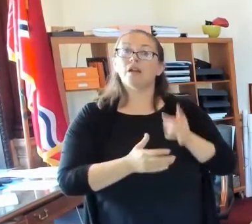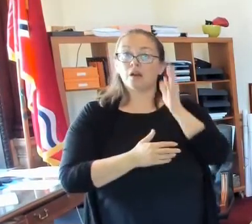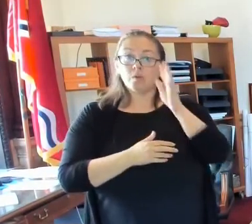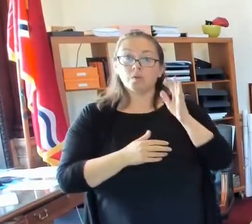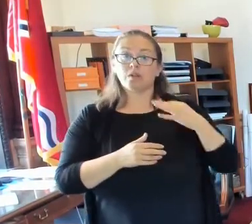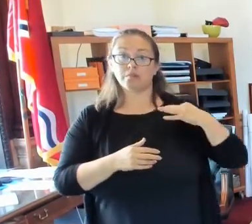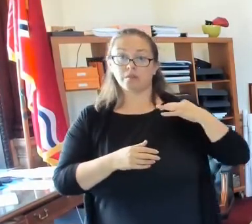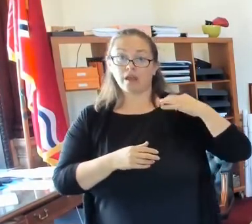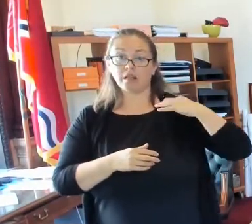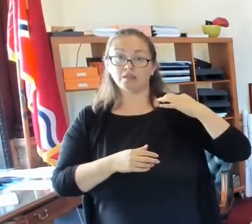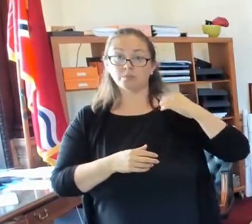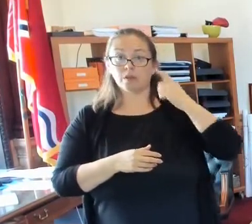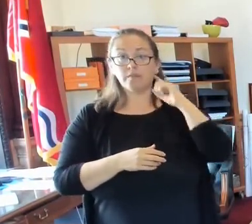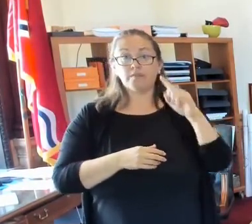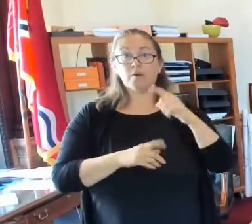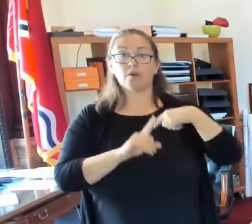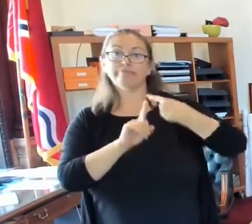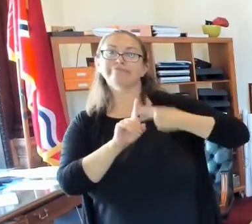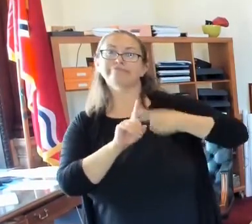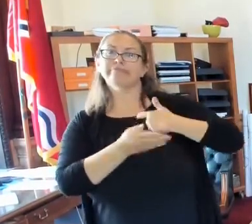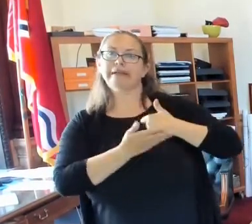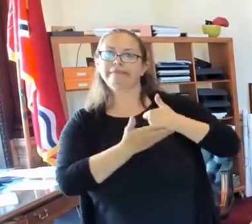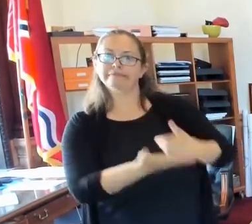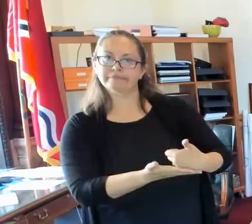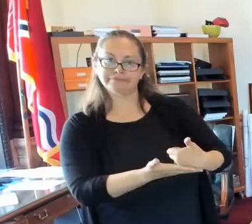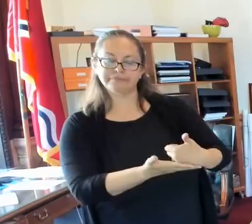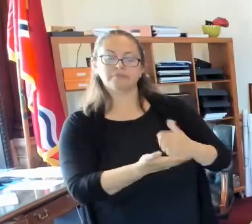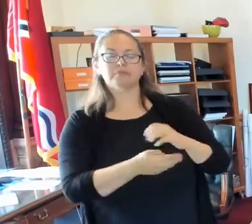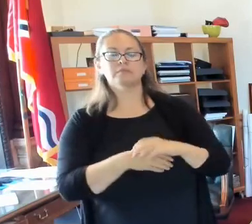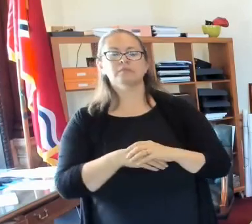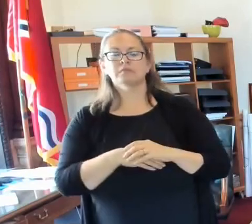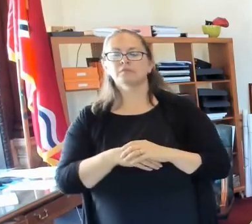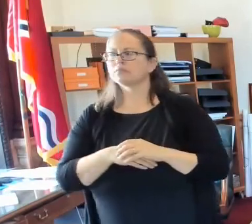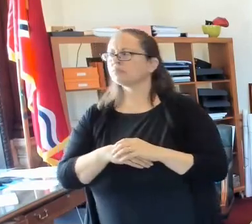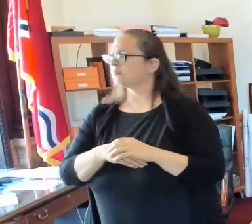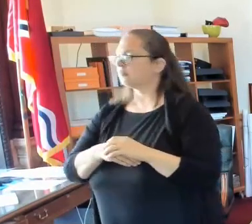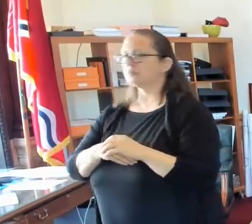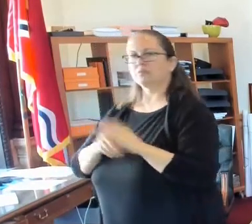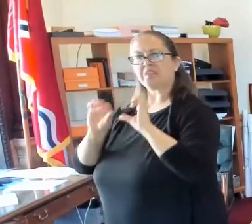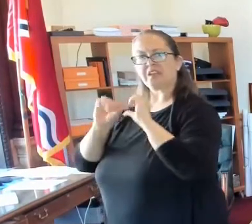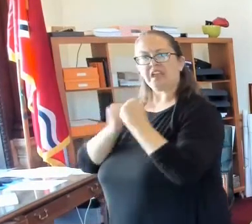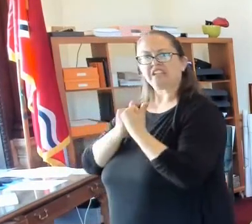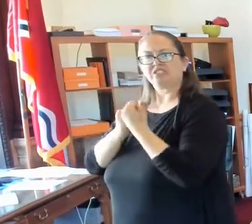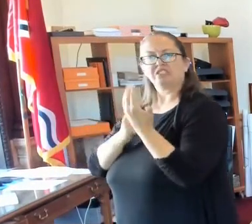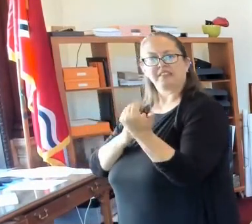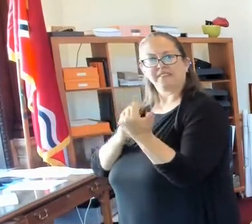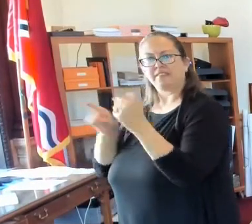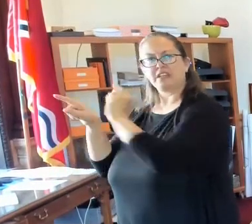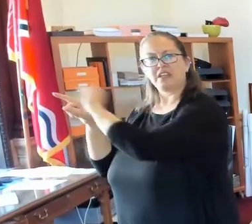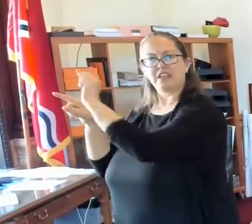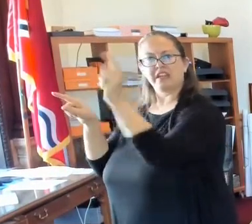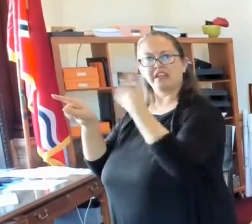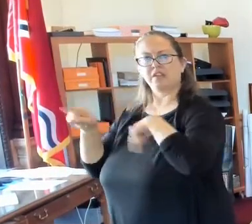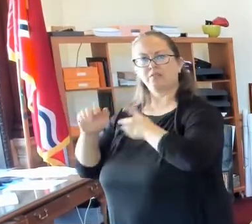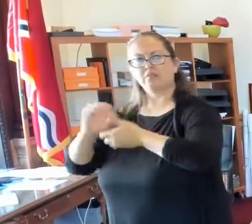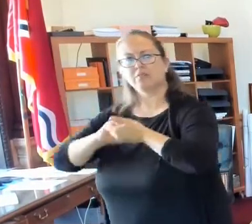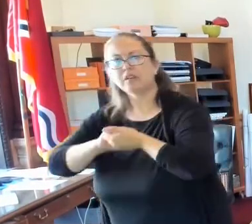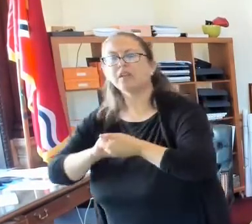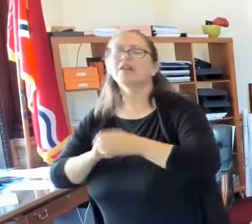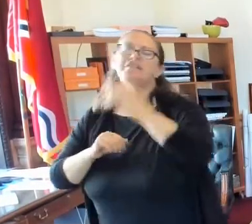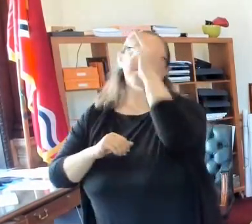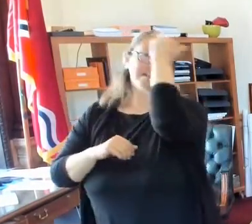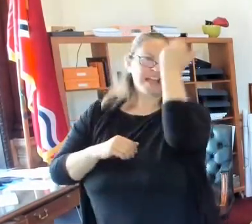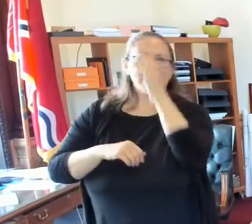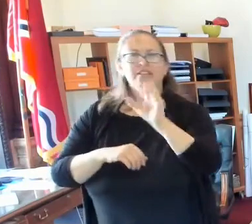assistance. We're working with about 15 local agencies, providers, United Way, Employment Connection, Catholic